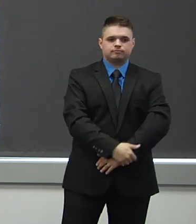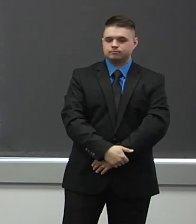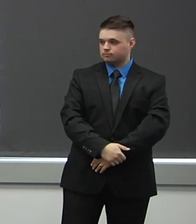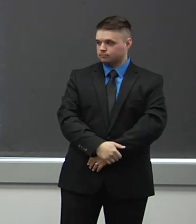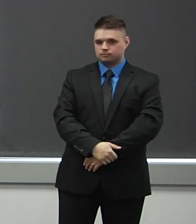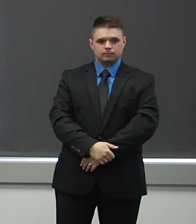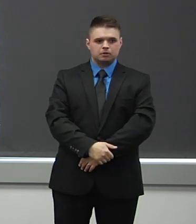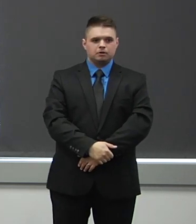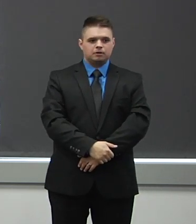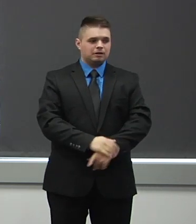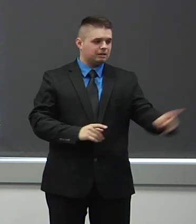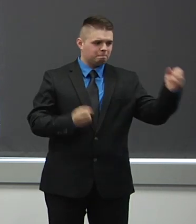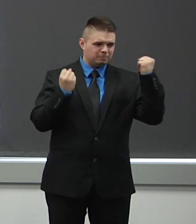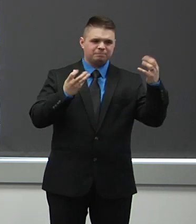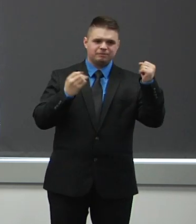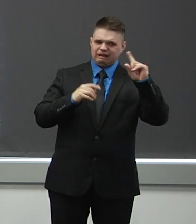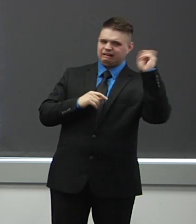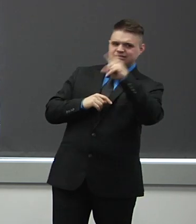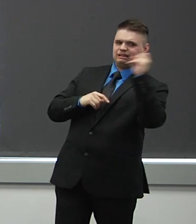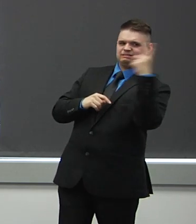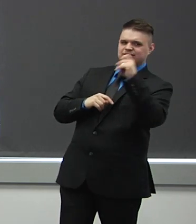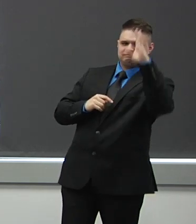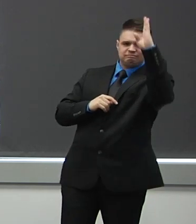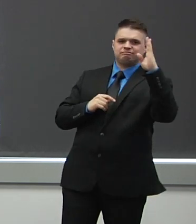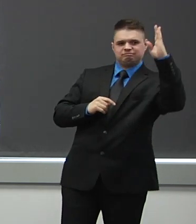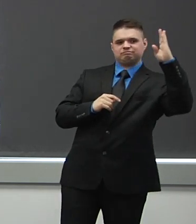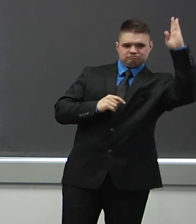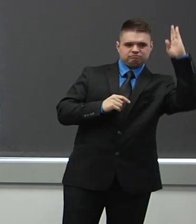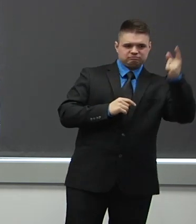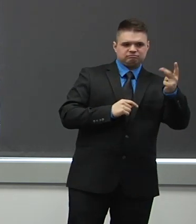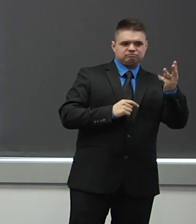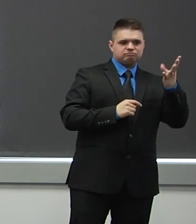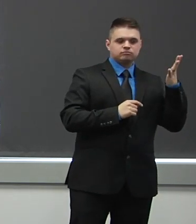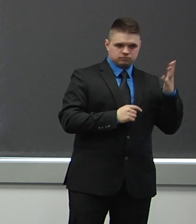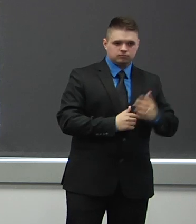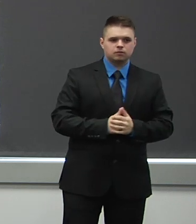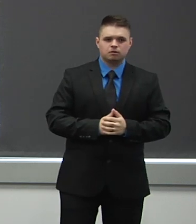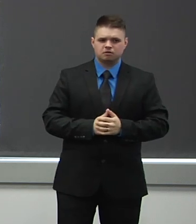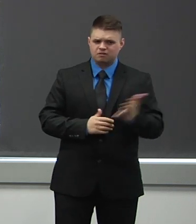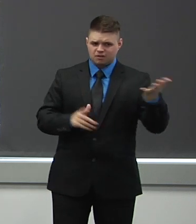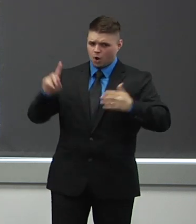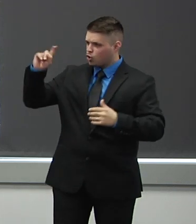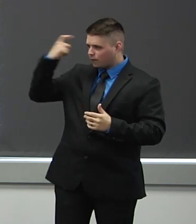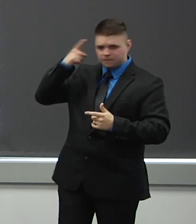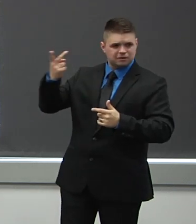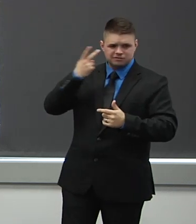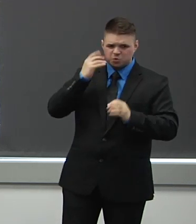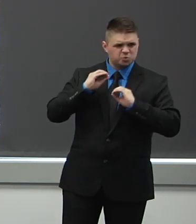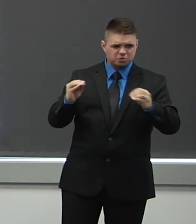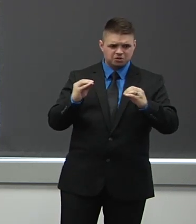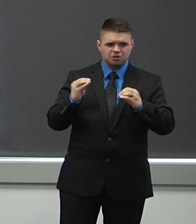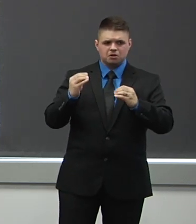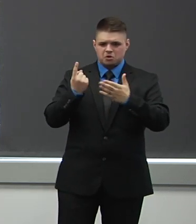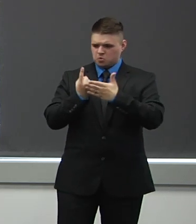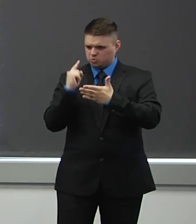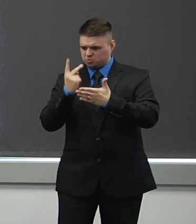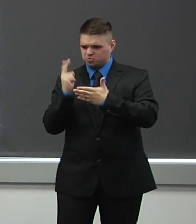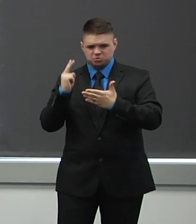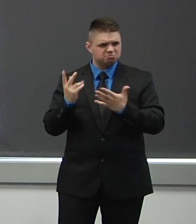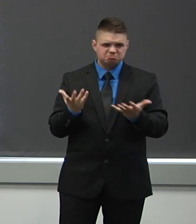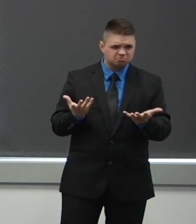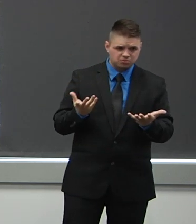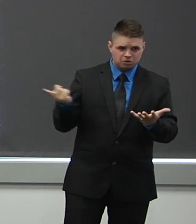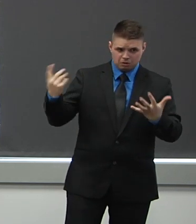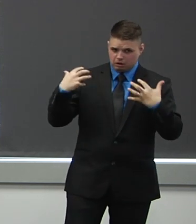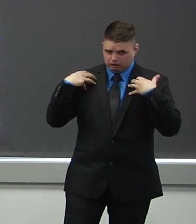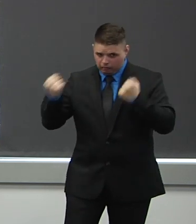Governor Brown, this is Gillian. Follow-up. Governor, we haven't seen you for a couple of weeks. What's the status of your health, and have you